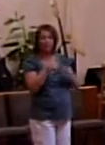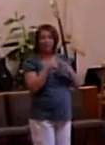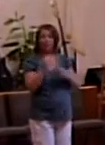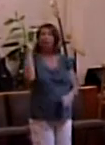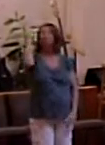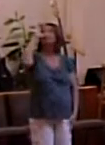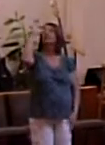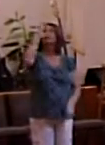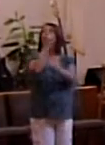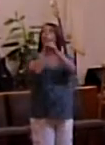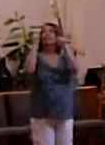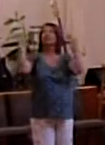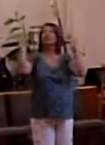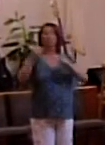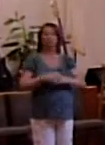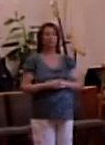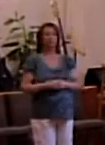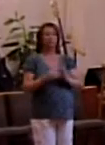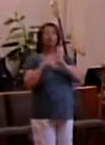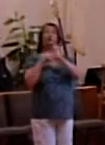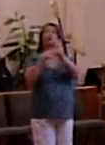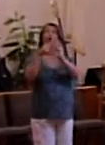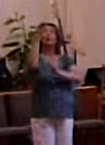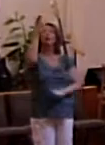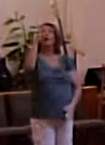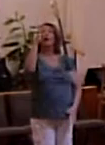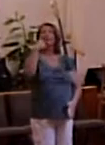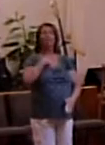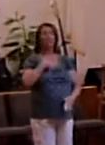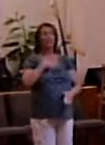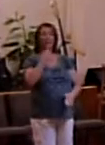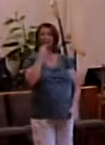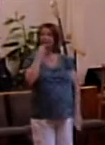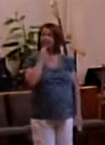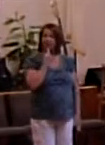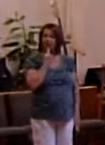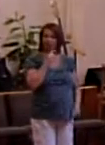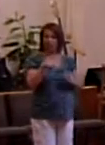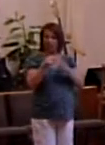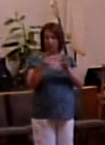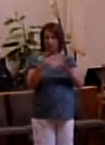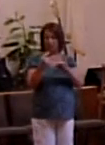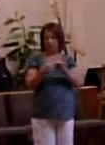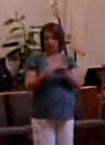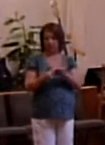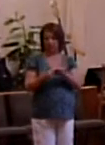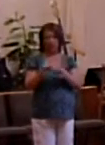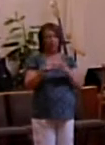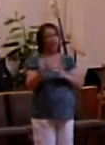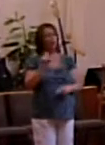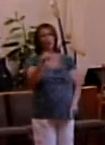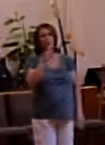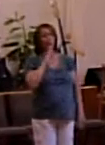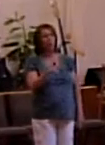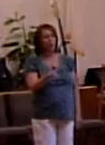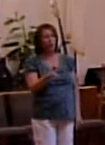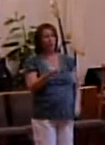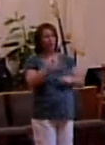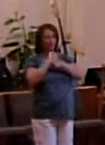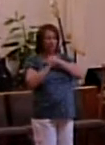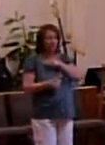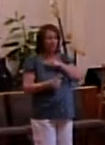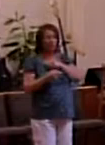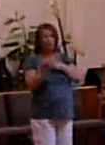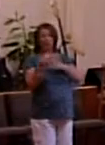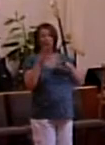refuge. To show God that you are serious about doing something about where you are, about the suffering that you